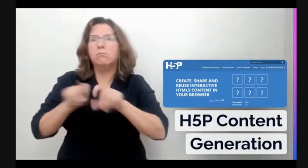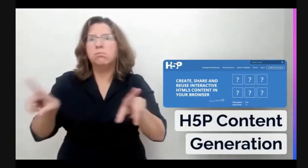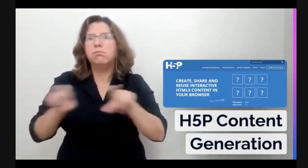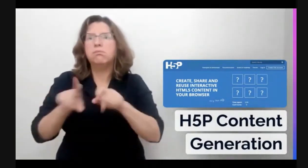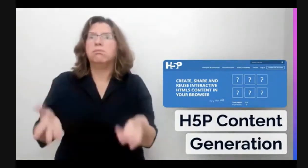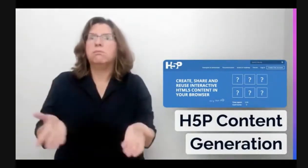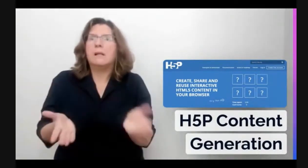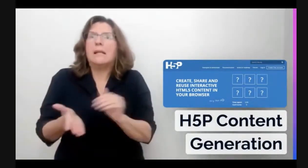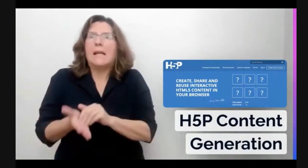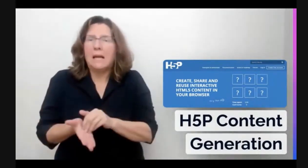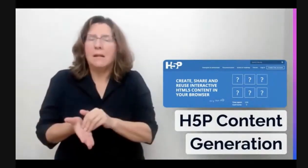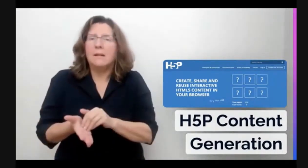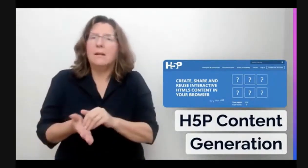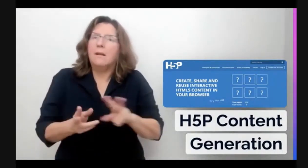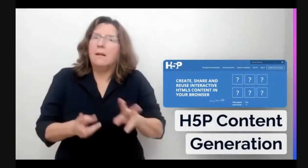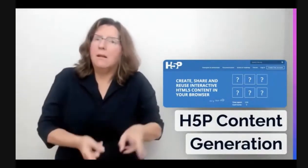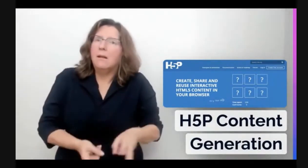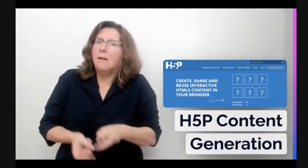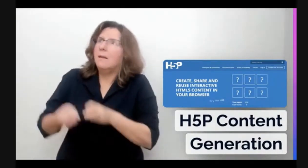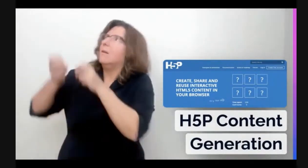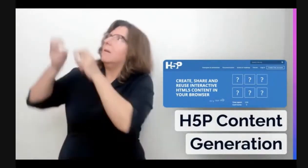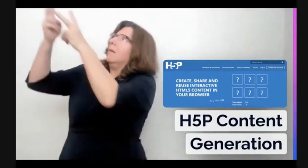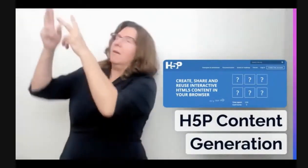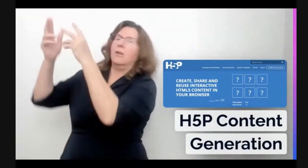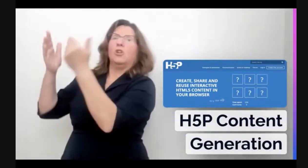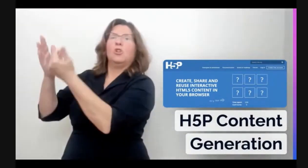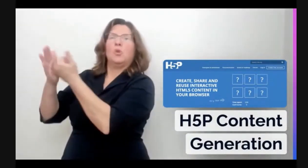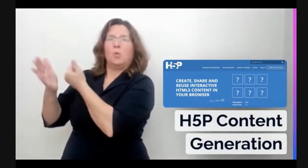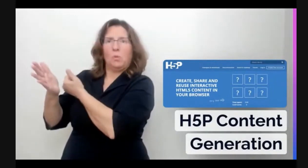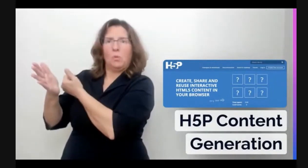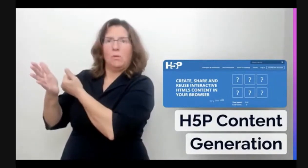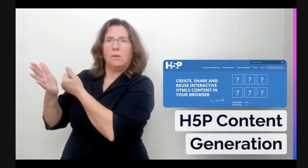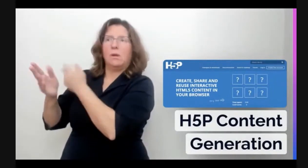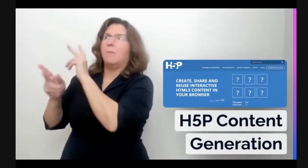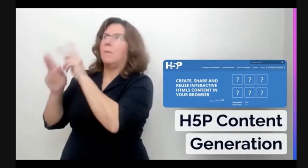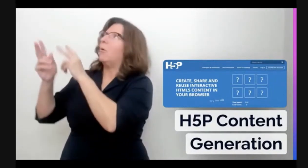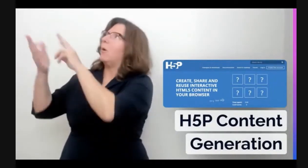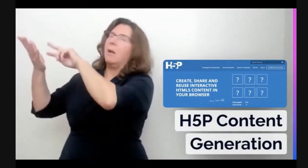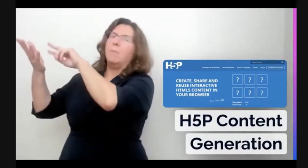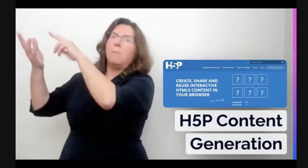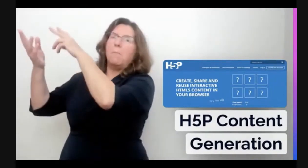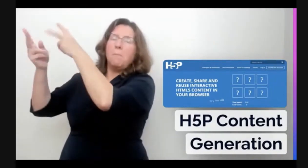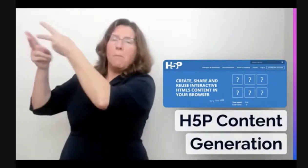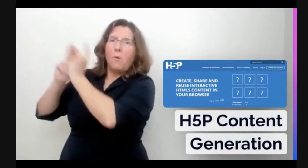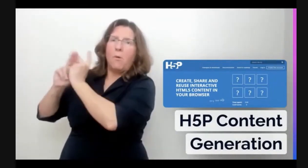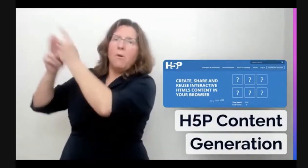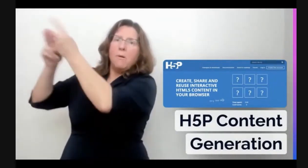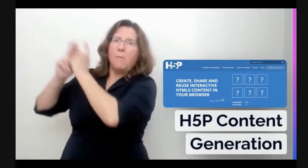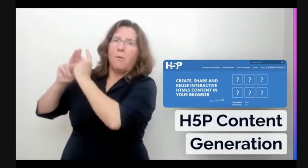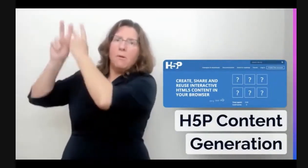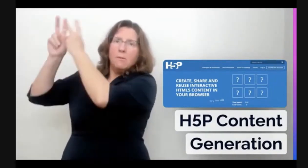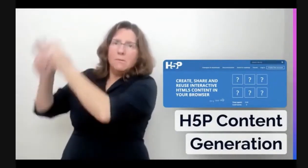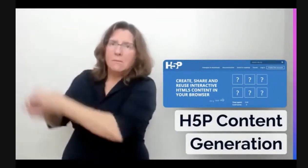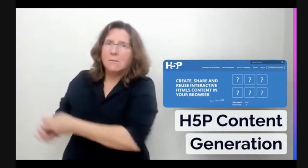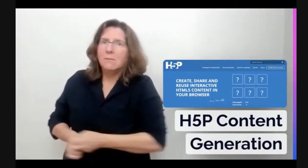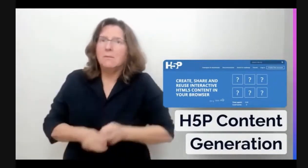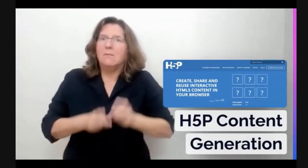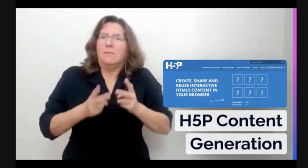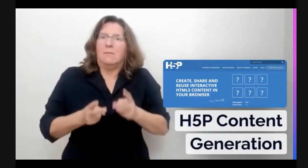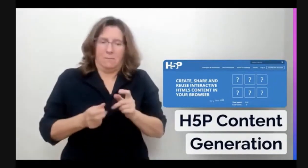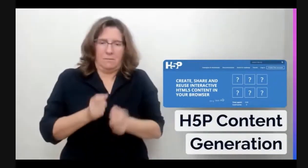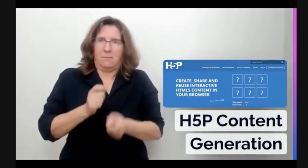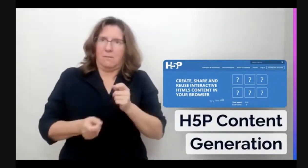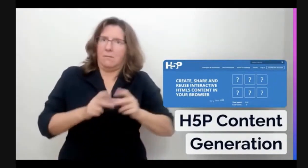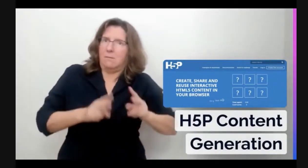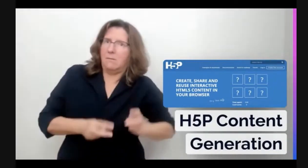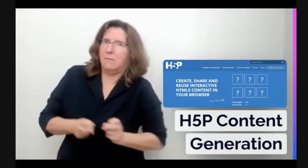and again, redistribute, and once again, upload their revised edition to the repository. This creative and